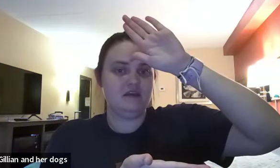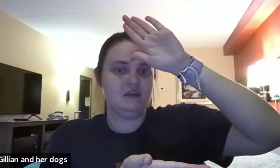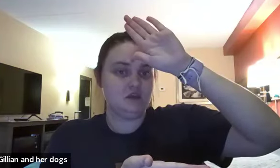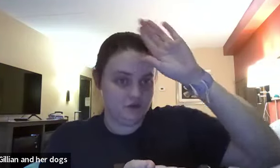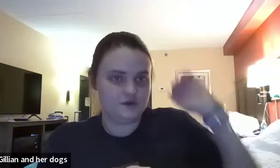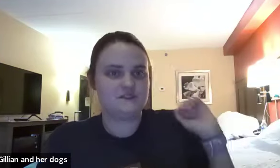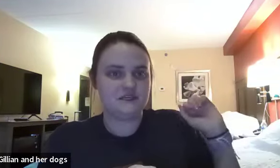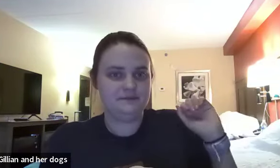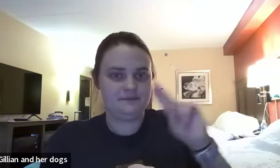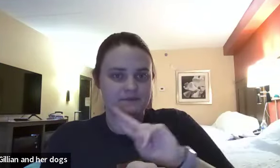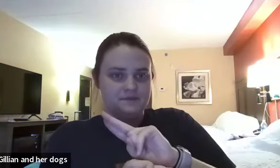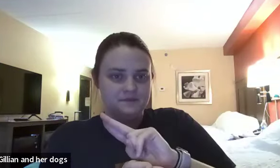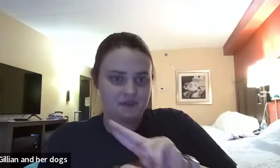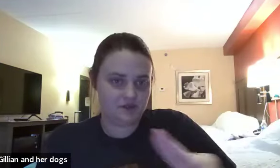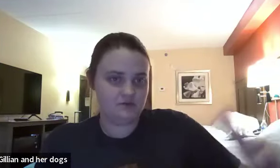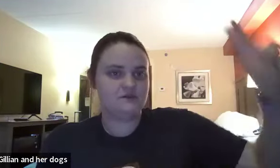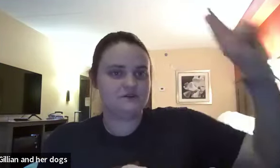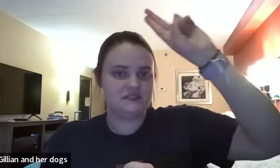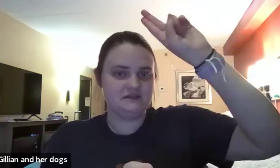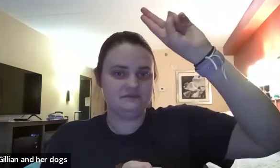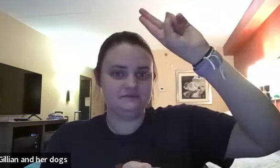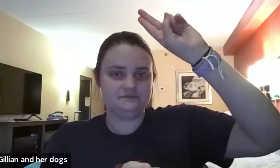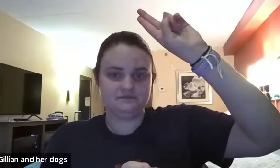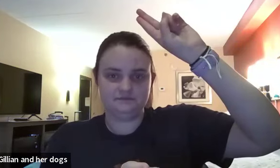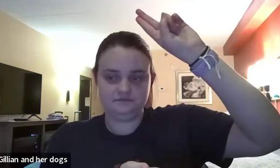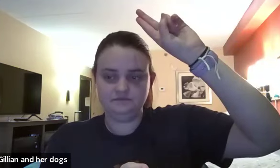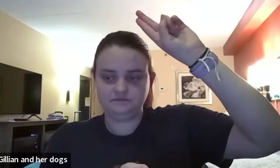then university, university.